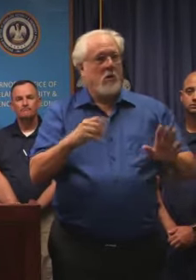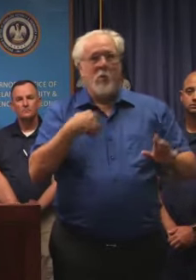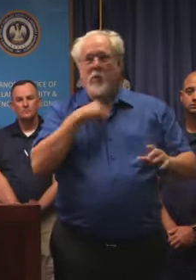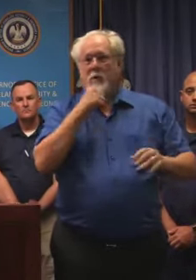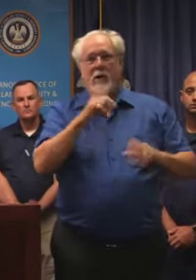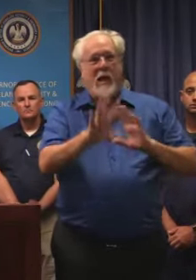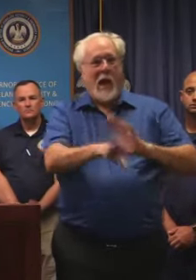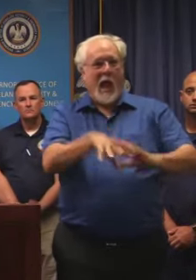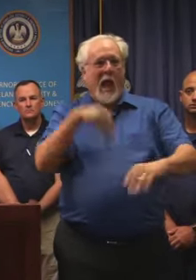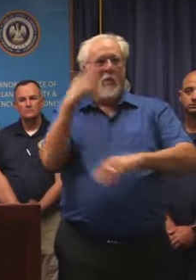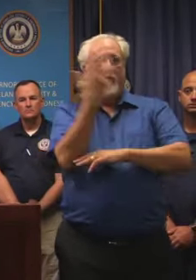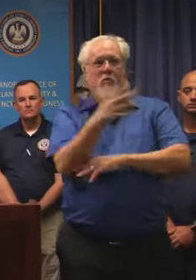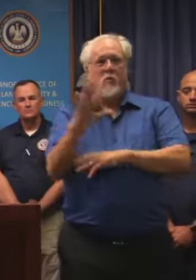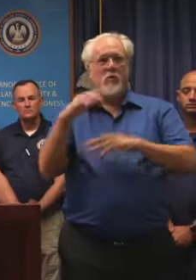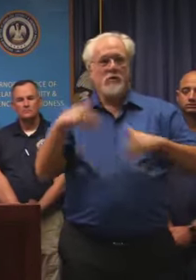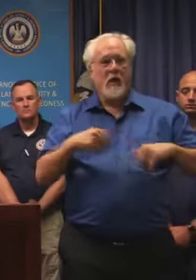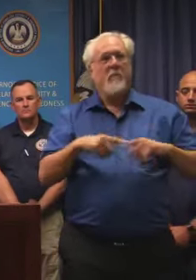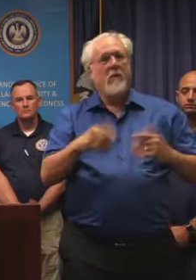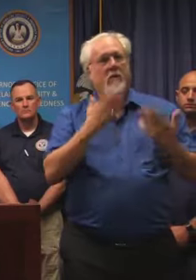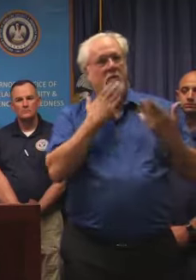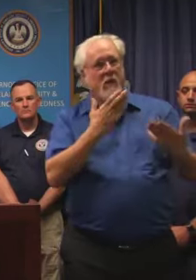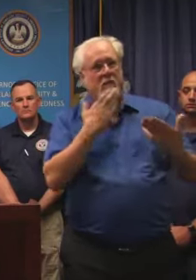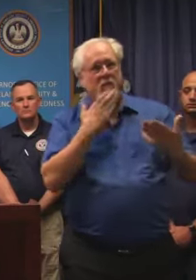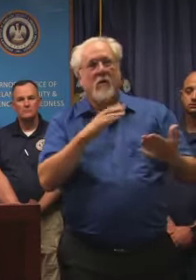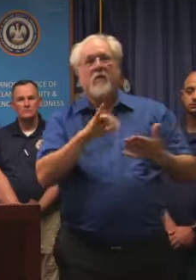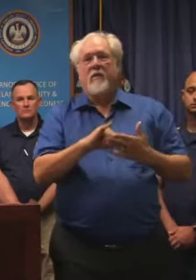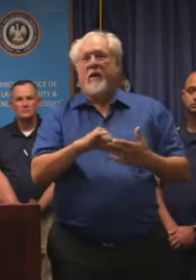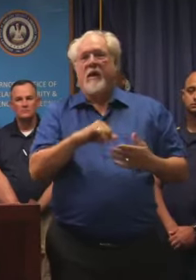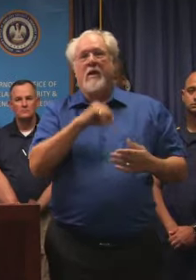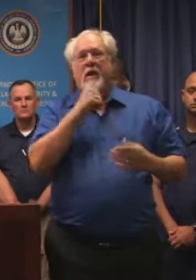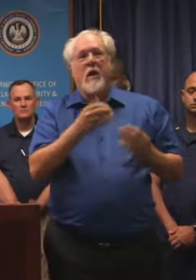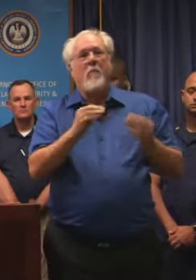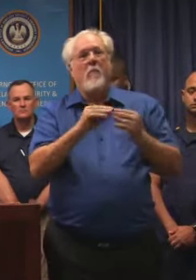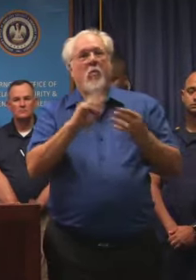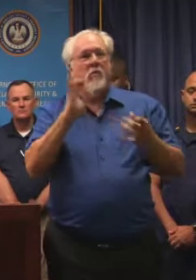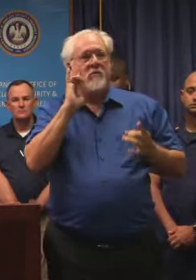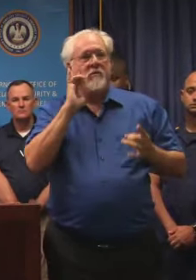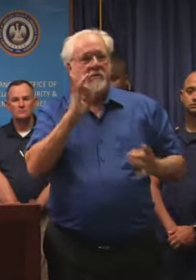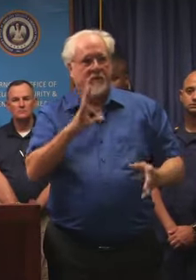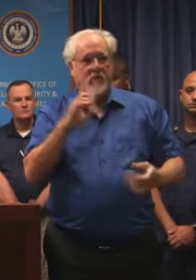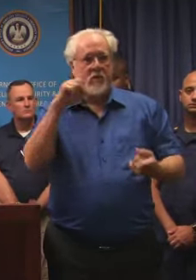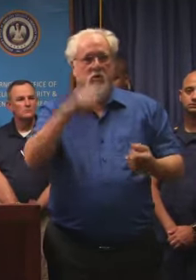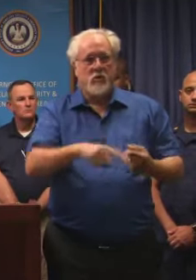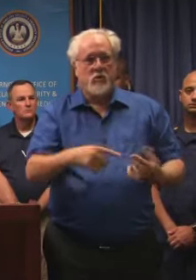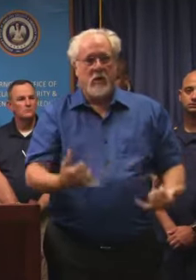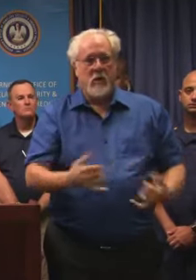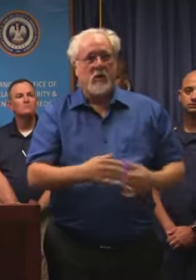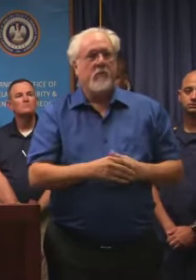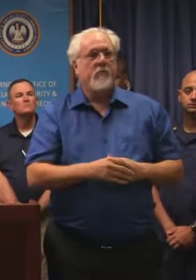the woods. But we are very thankful that it hasn't been more severe up to now.